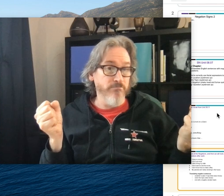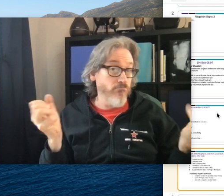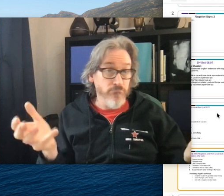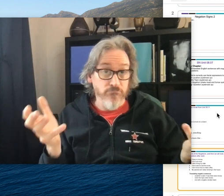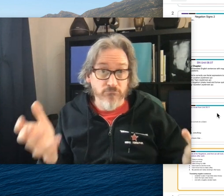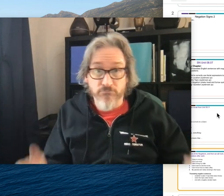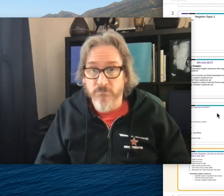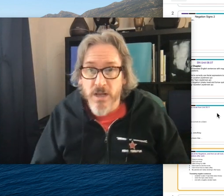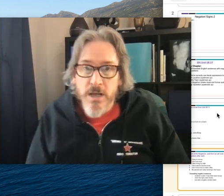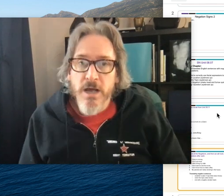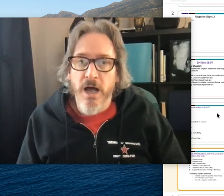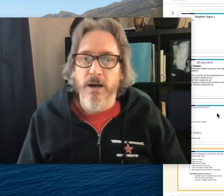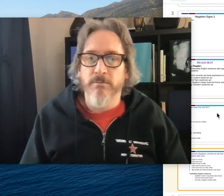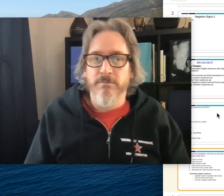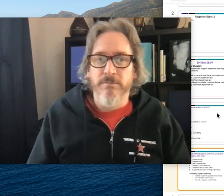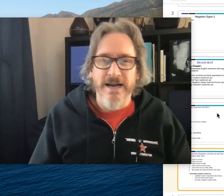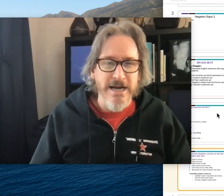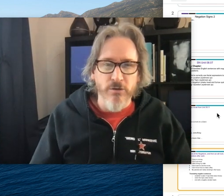both of them?